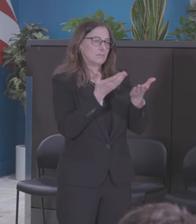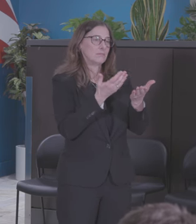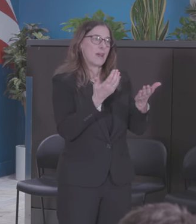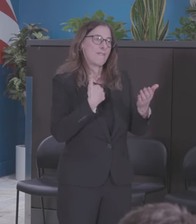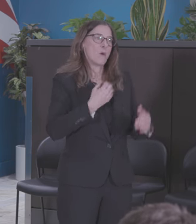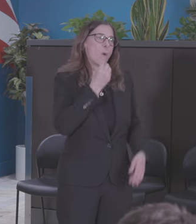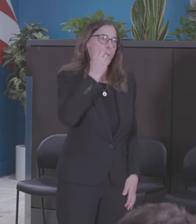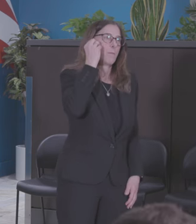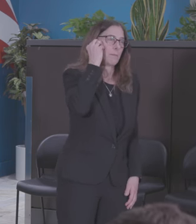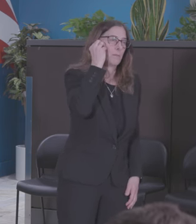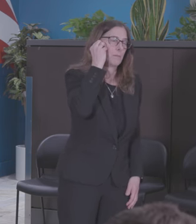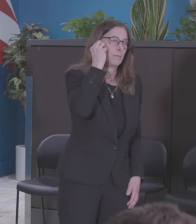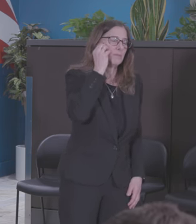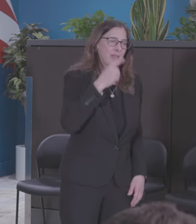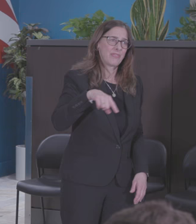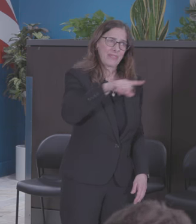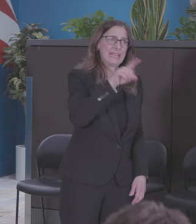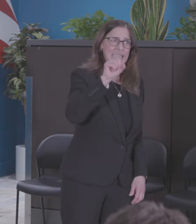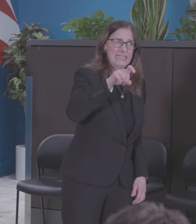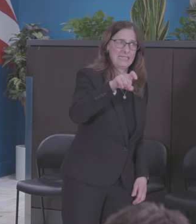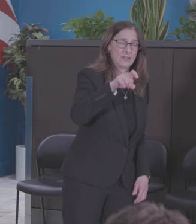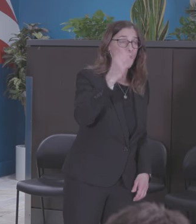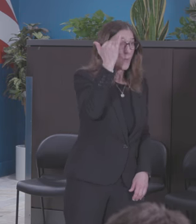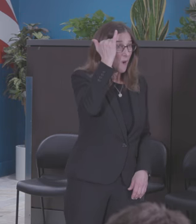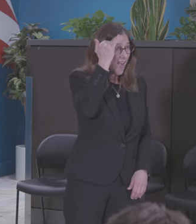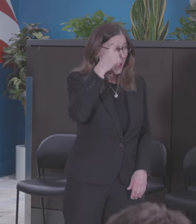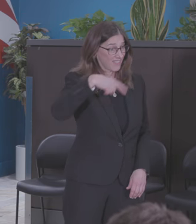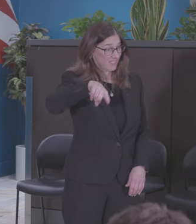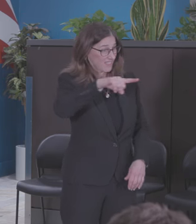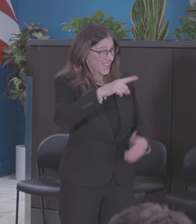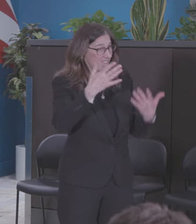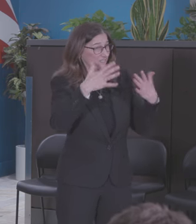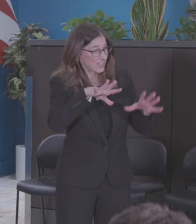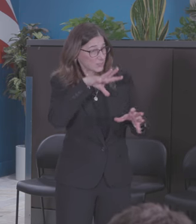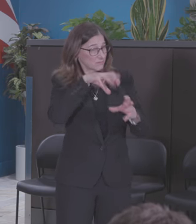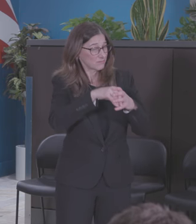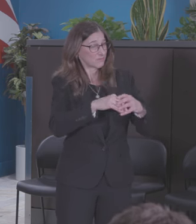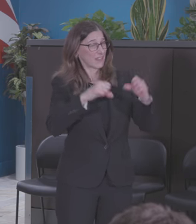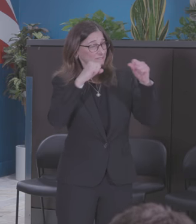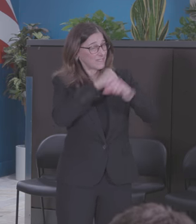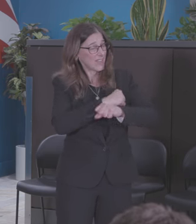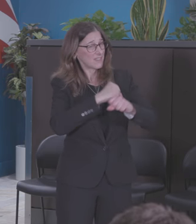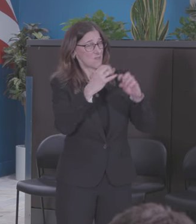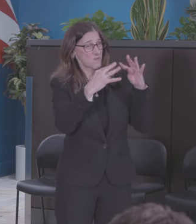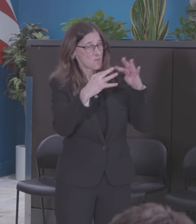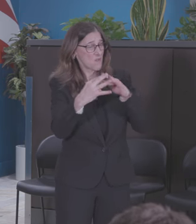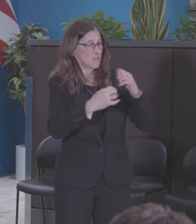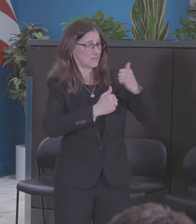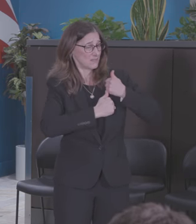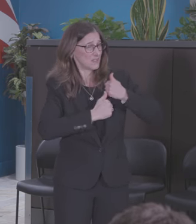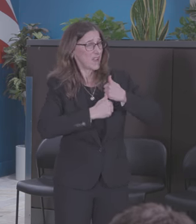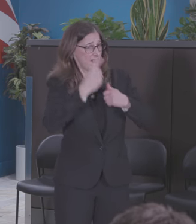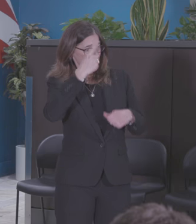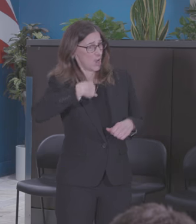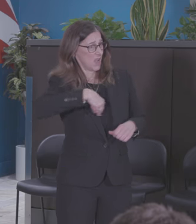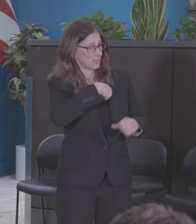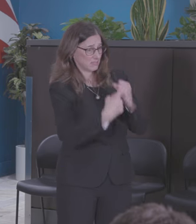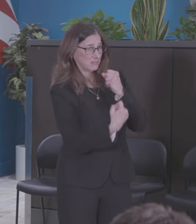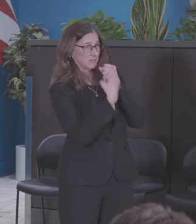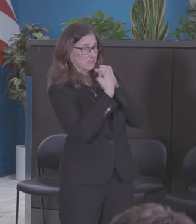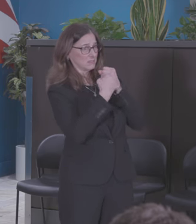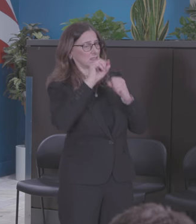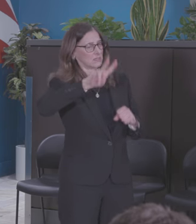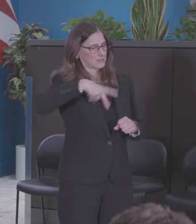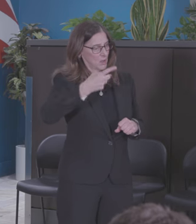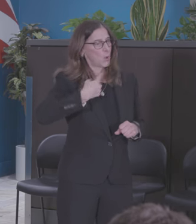to be there for them just as they were there for us. I also want to recognize cities across the state for the work that